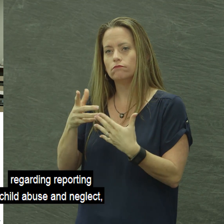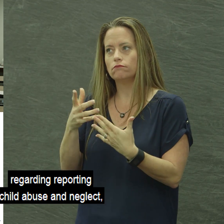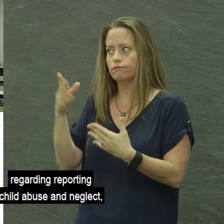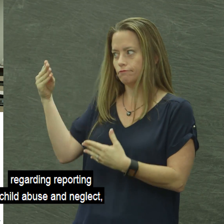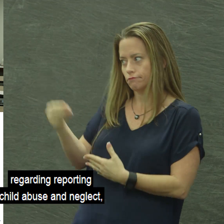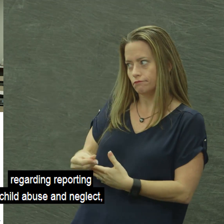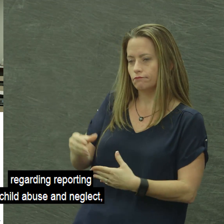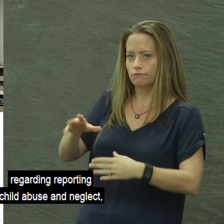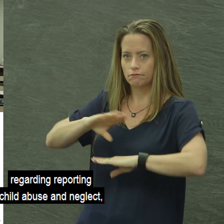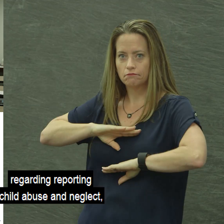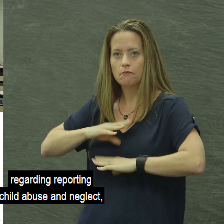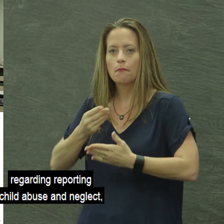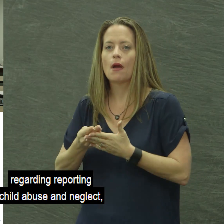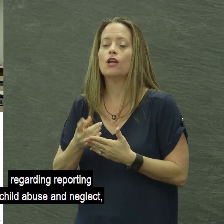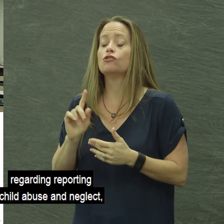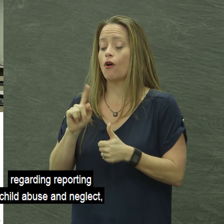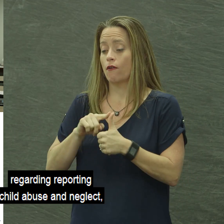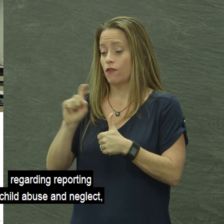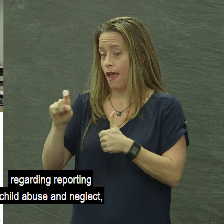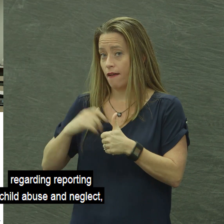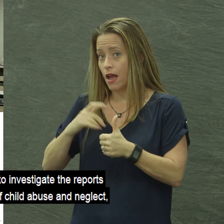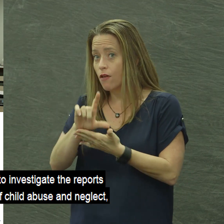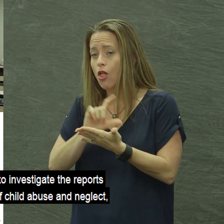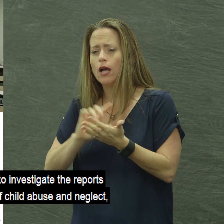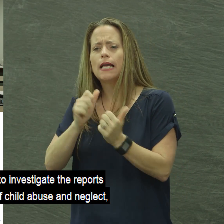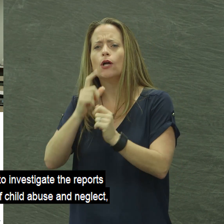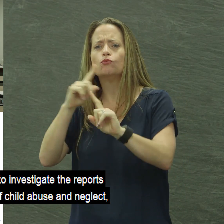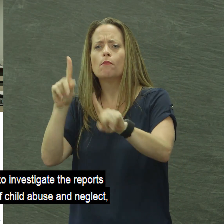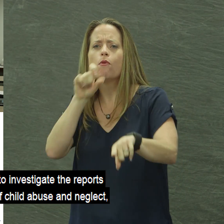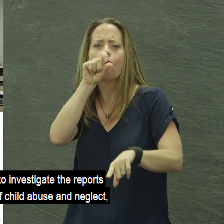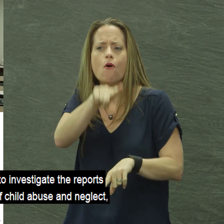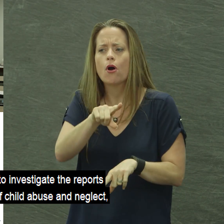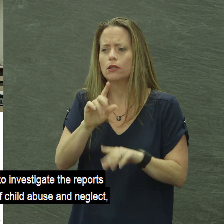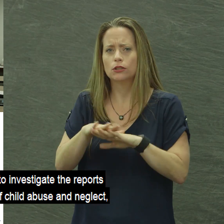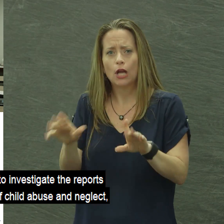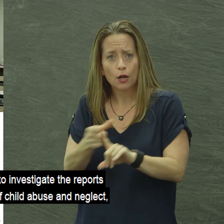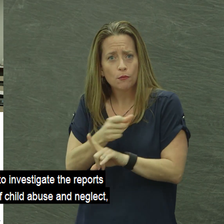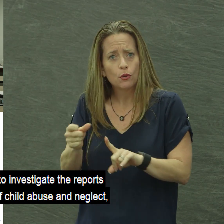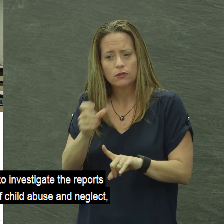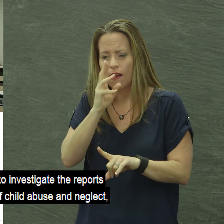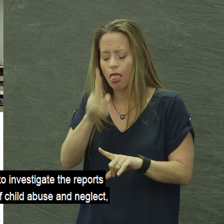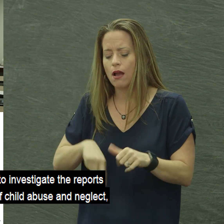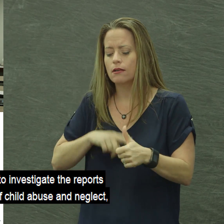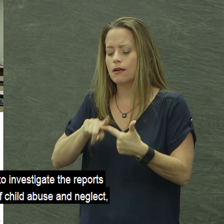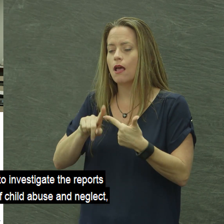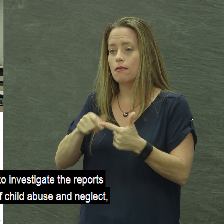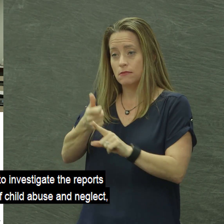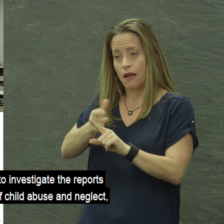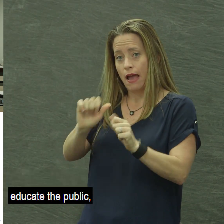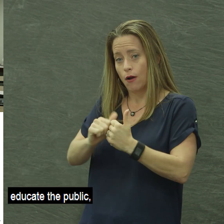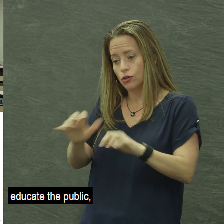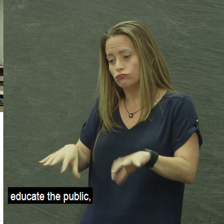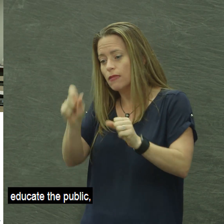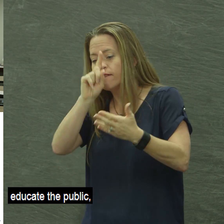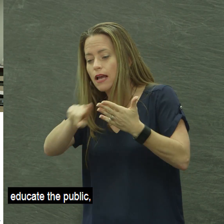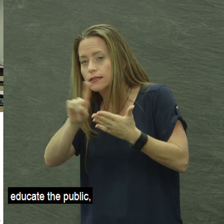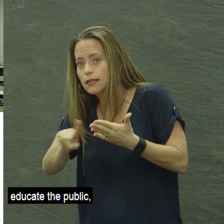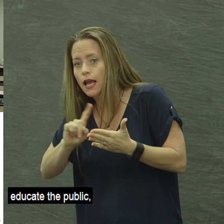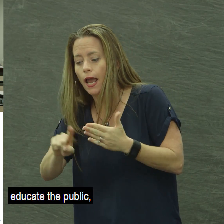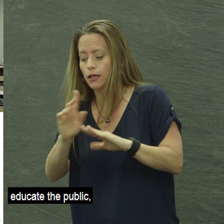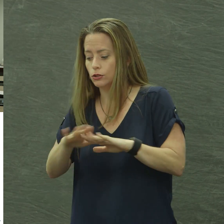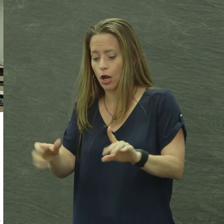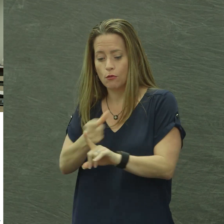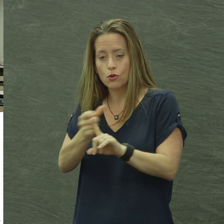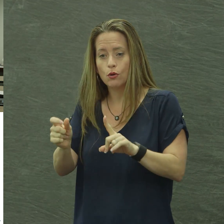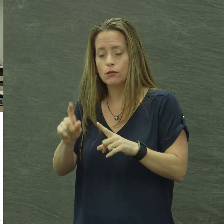regarding reporting child abuse and neglect, to investigate the reports of child abuse and neglect, educate the